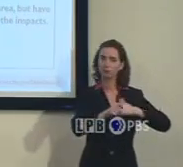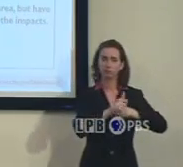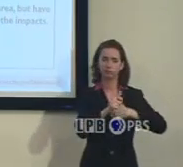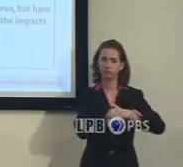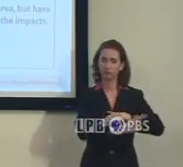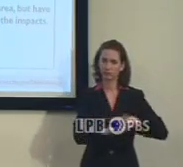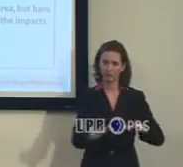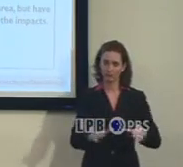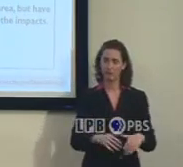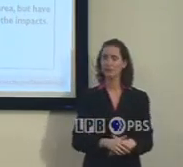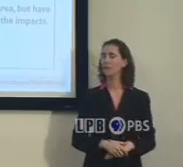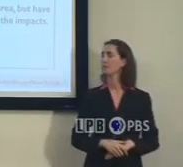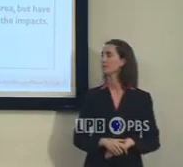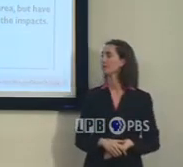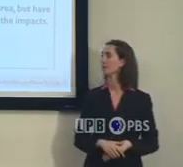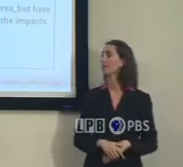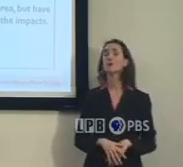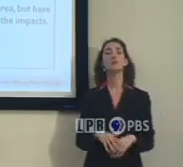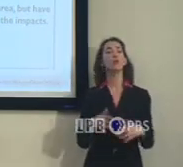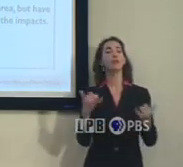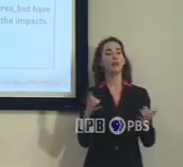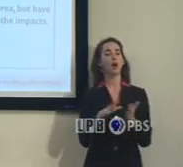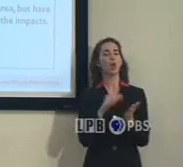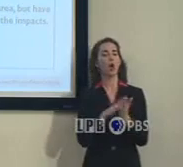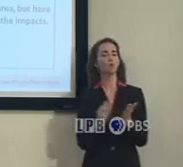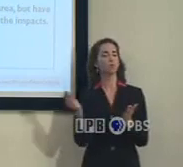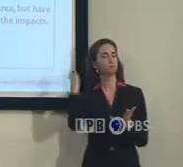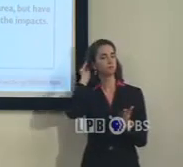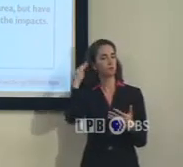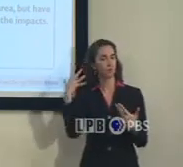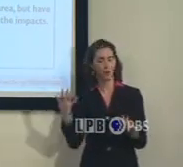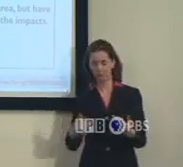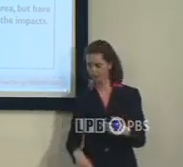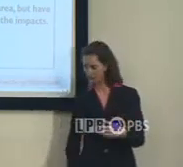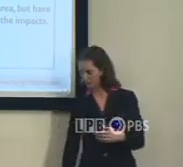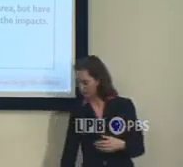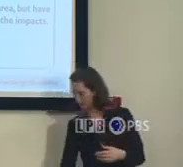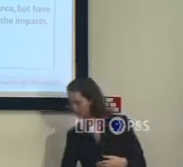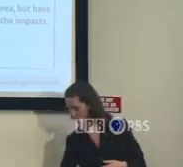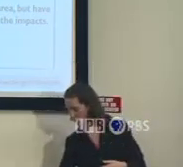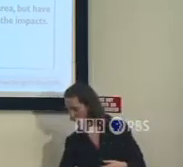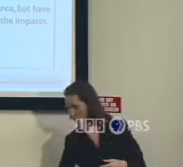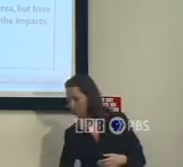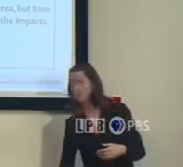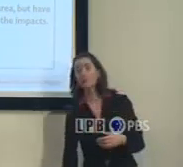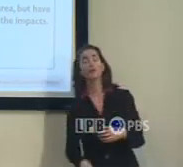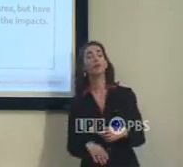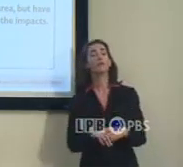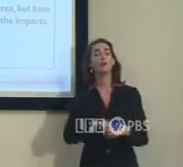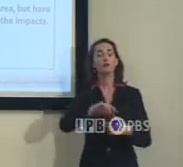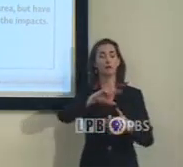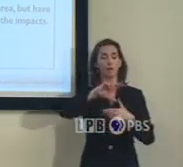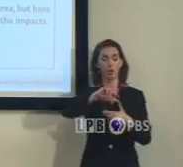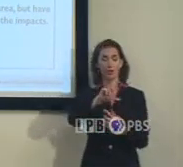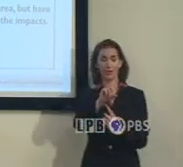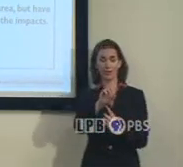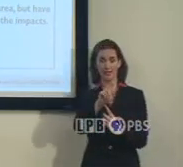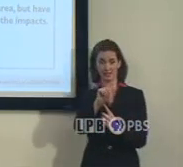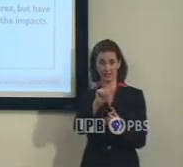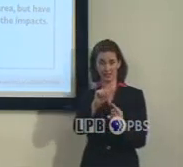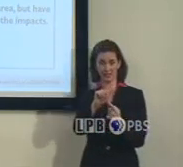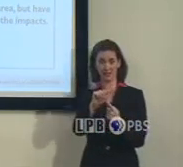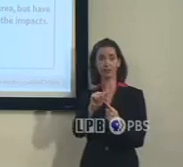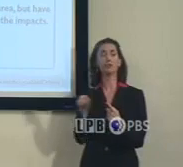So some key takeaways as we finish up our discussion here about Hurricane Delta. It's definitely going to